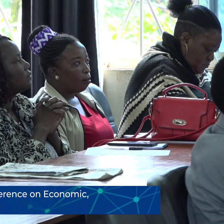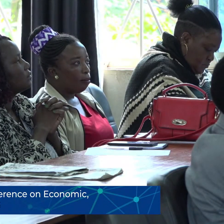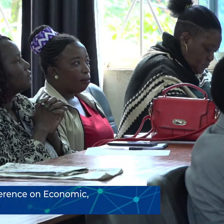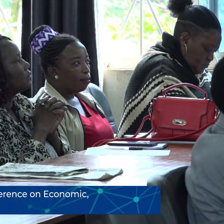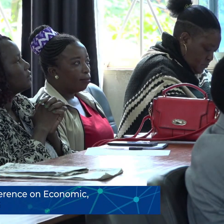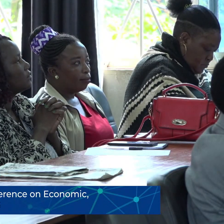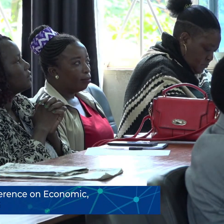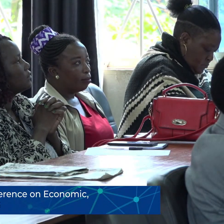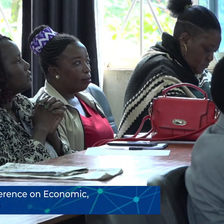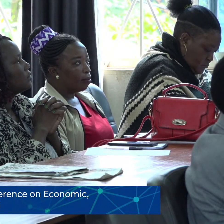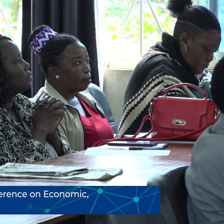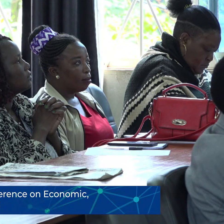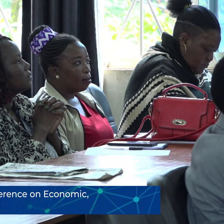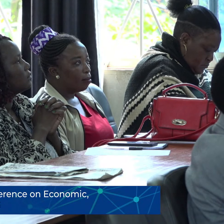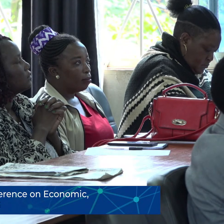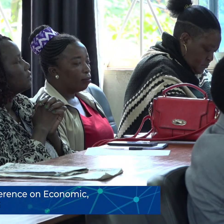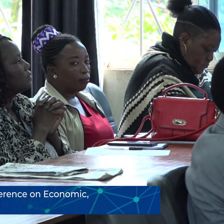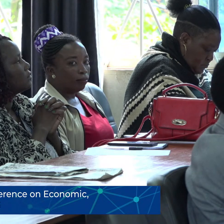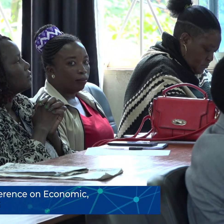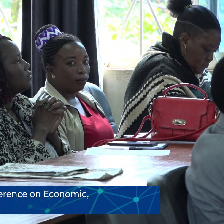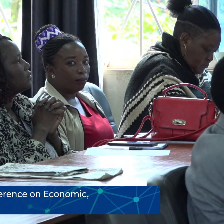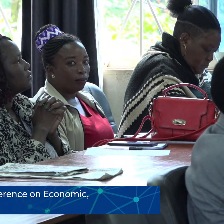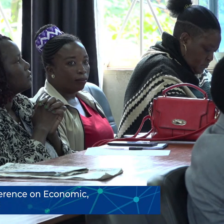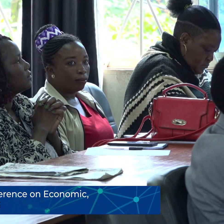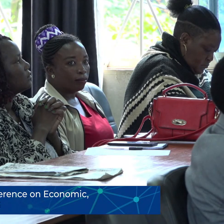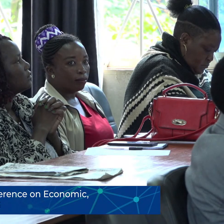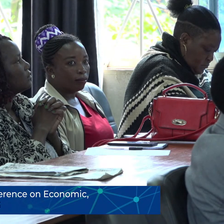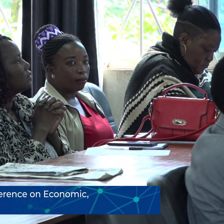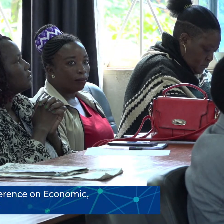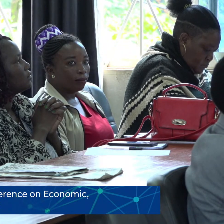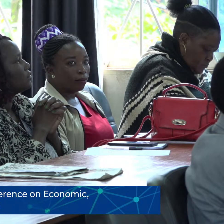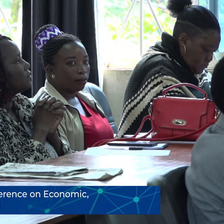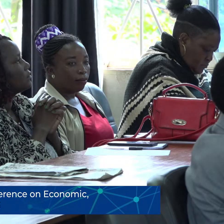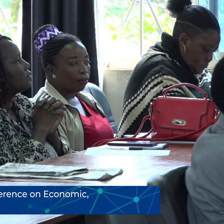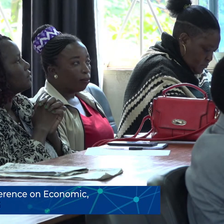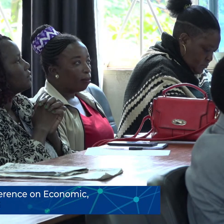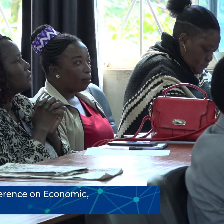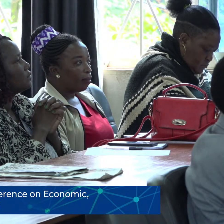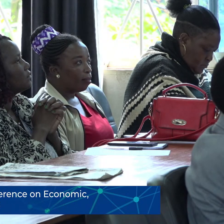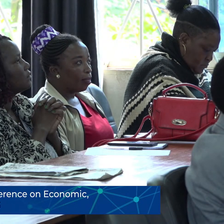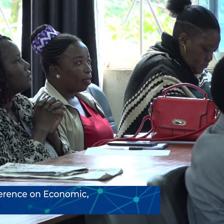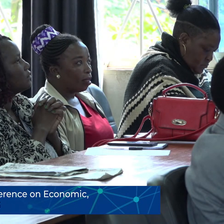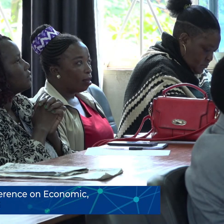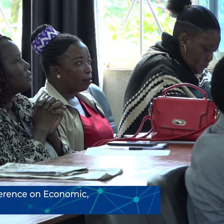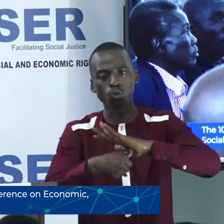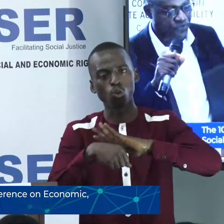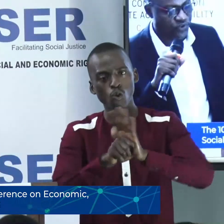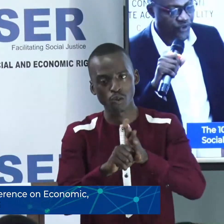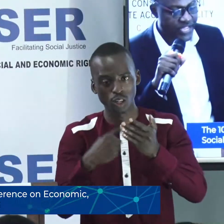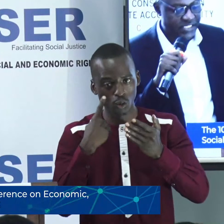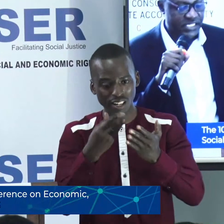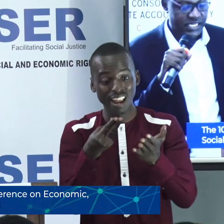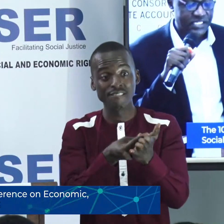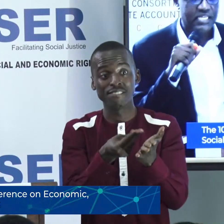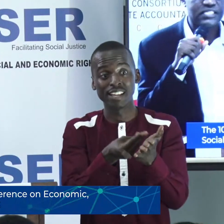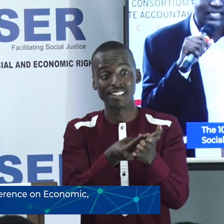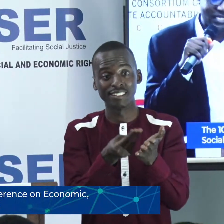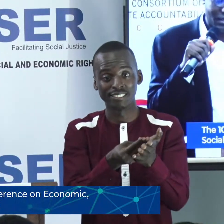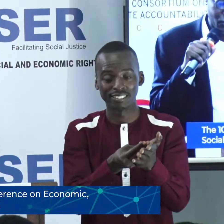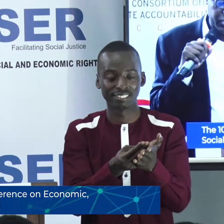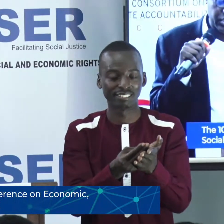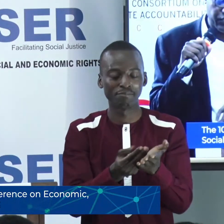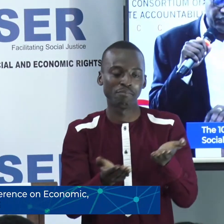then 2022 was still reeling under the effects of COVID, so we looked at the subject of financing a just